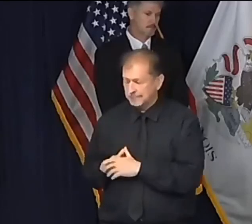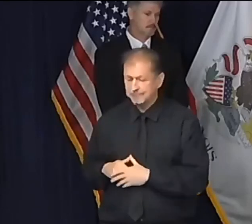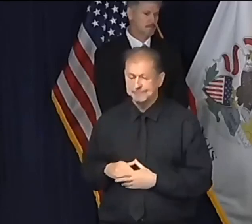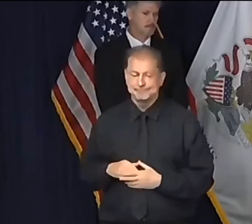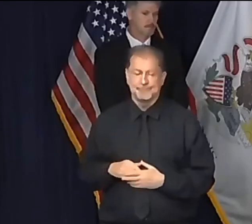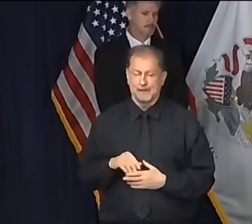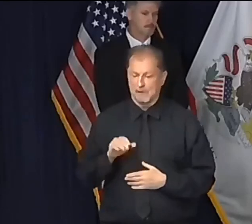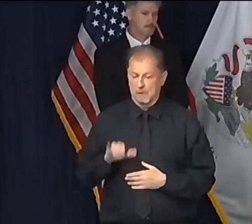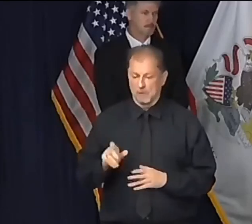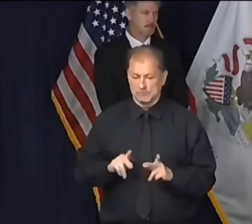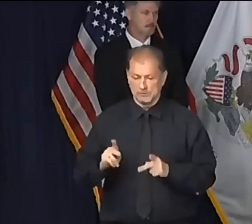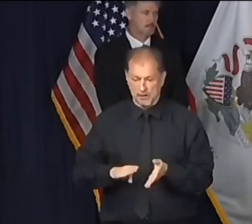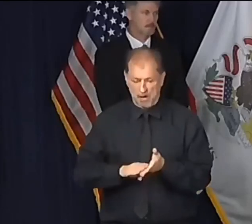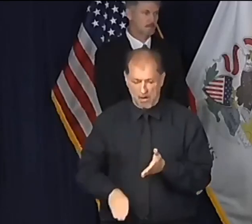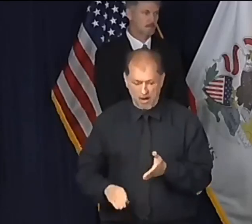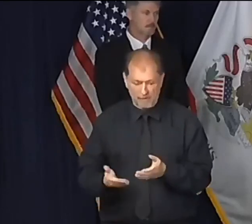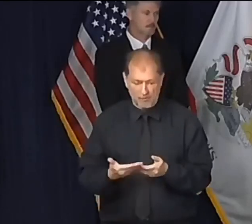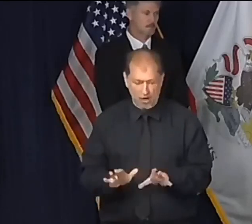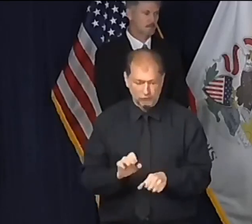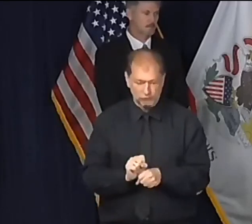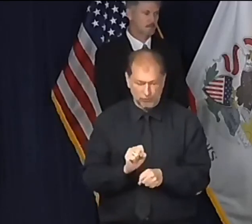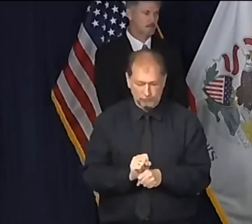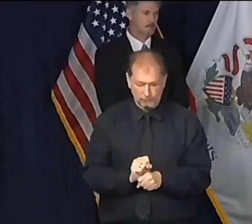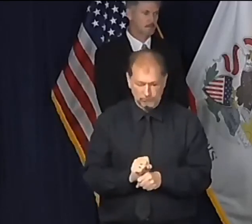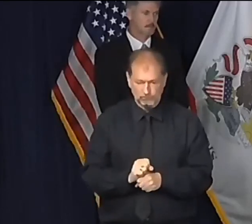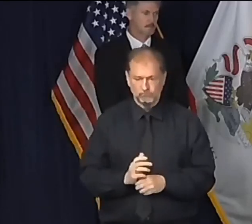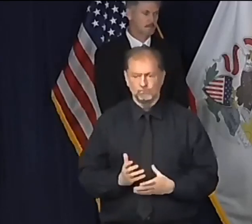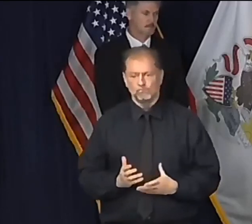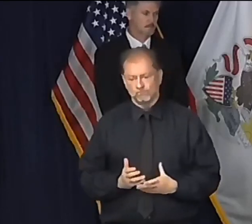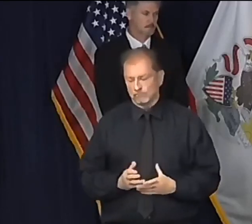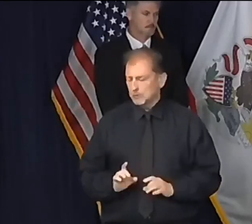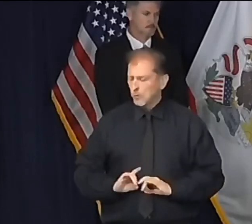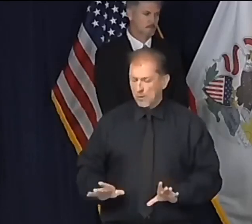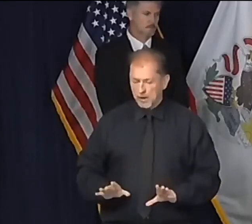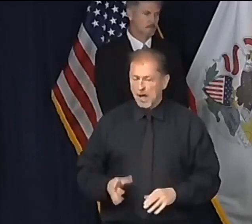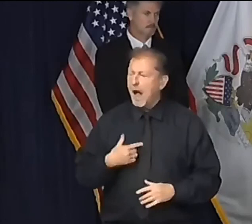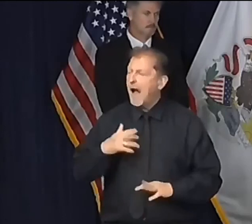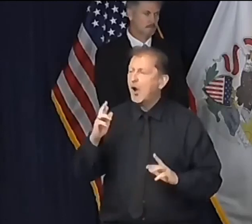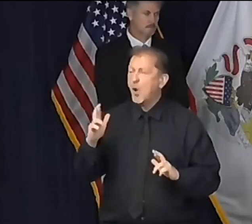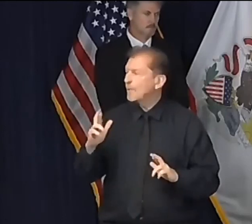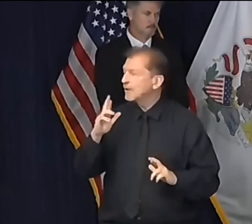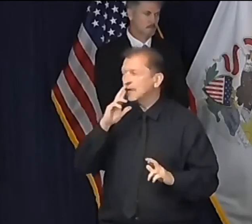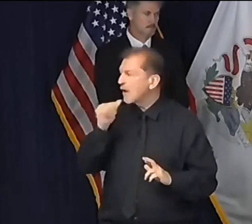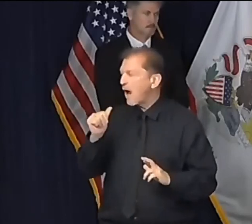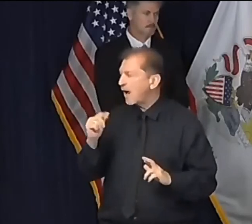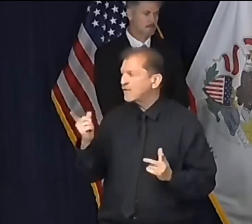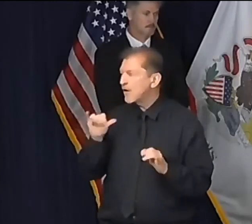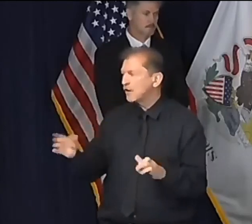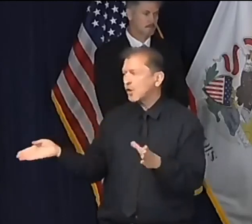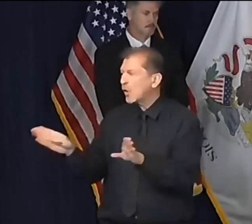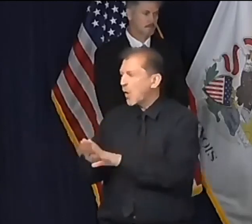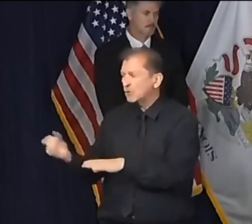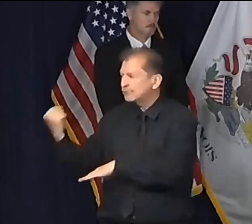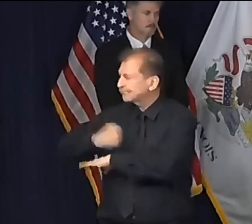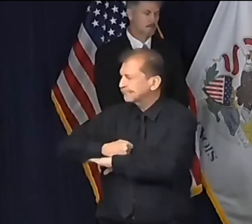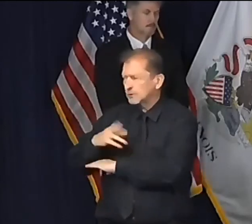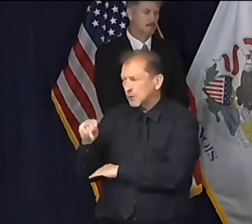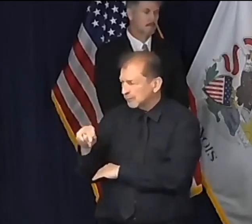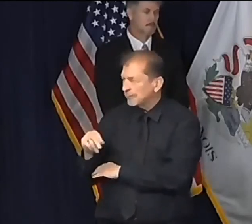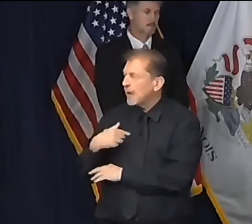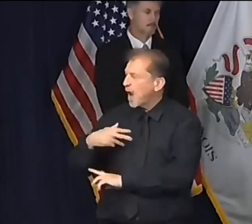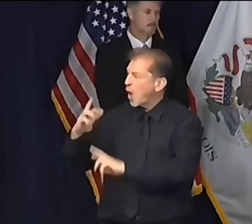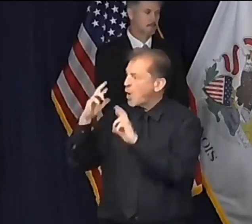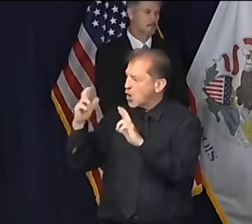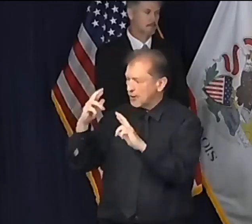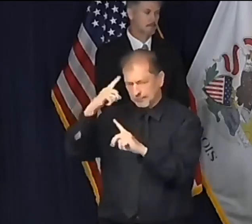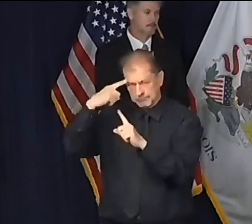businesses. I hope that those shops will not close forever. I hope that the small business loans that we're offering in the